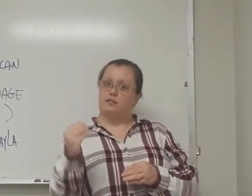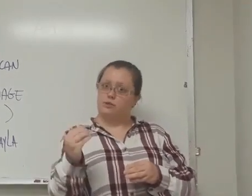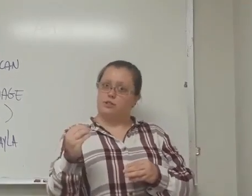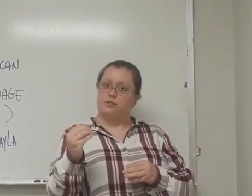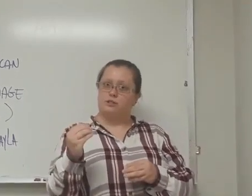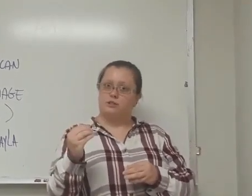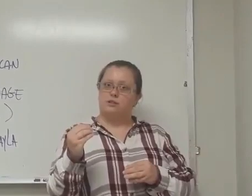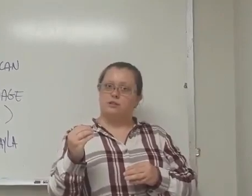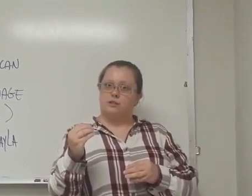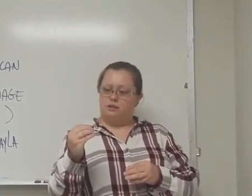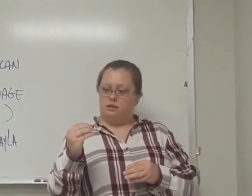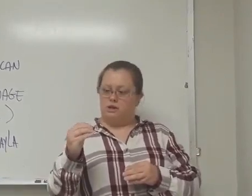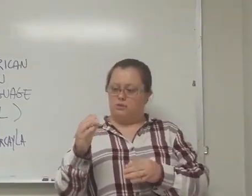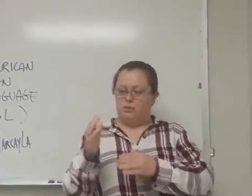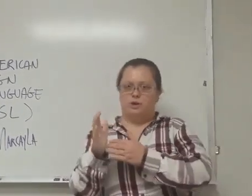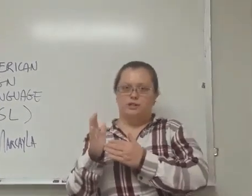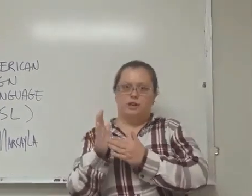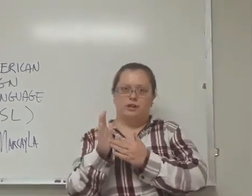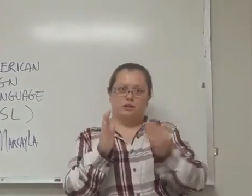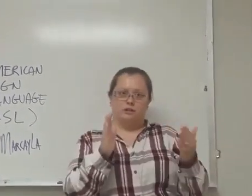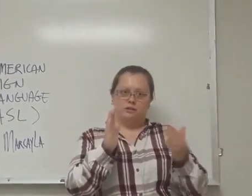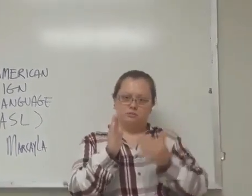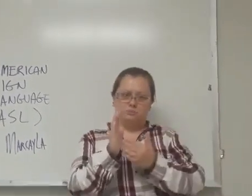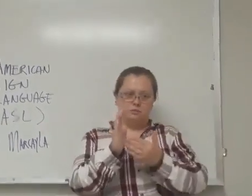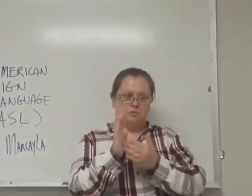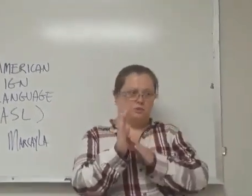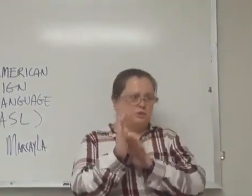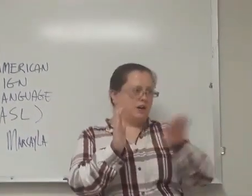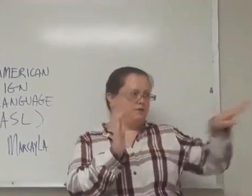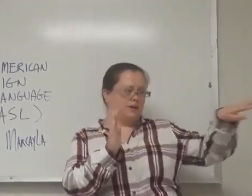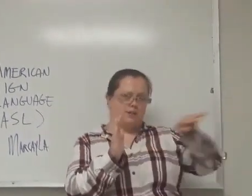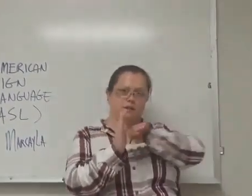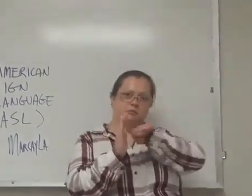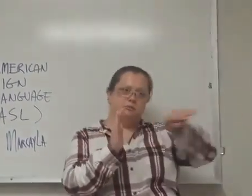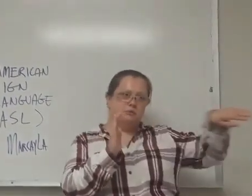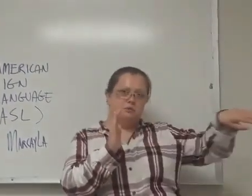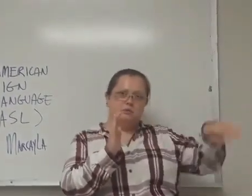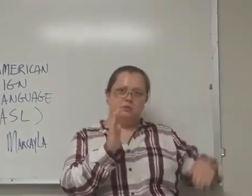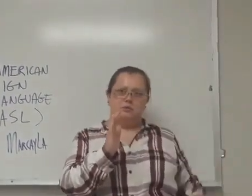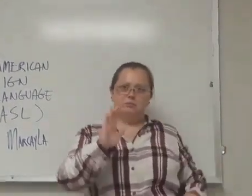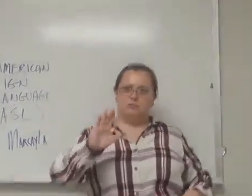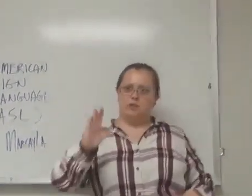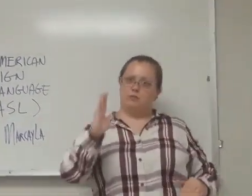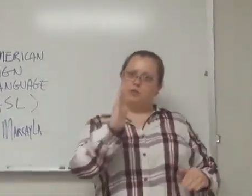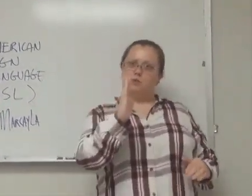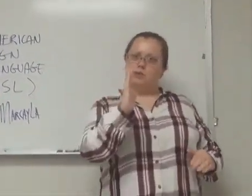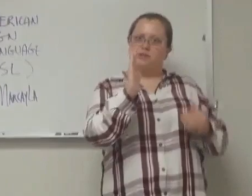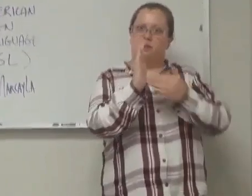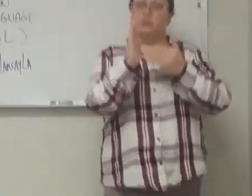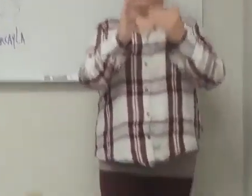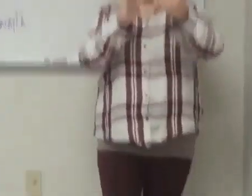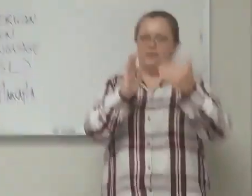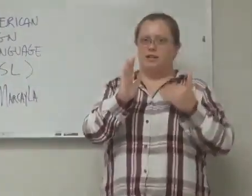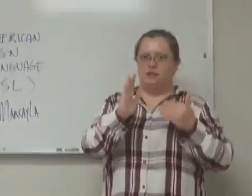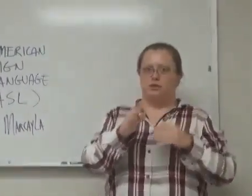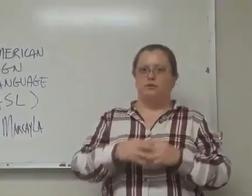tilt. Okay. Where it's kind of facing in between. It's not really facing either of